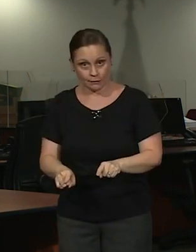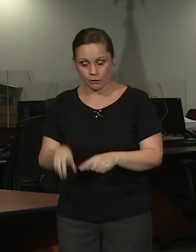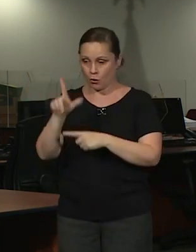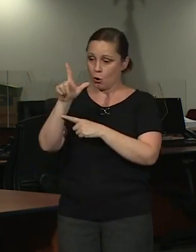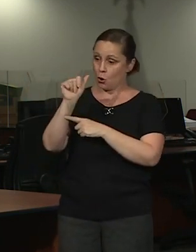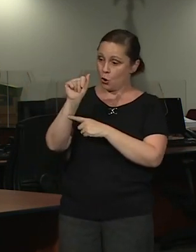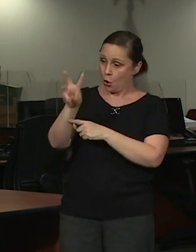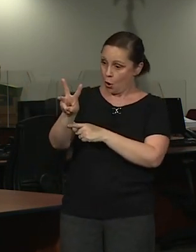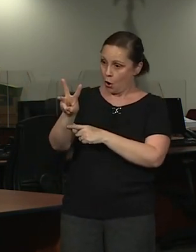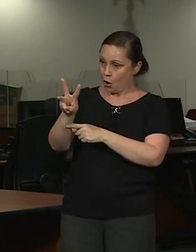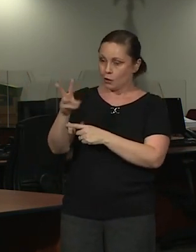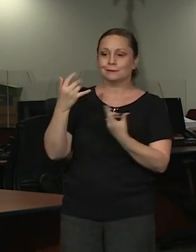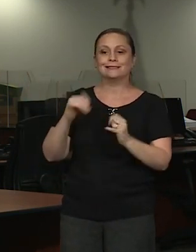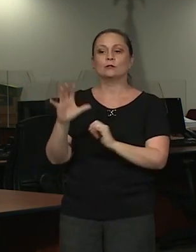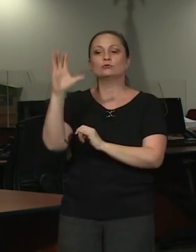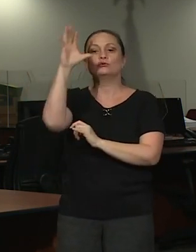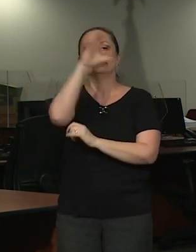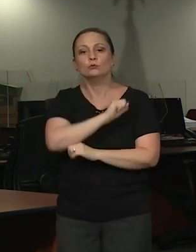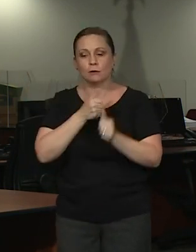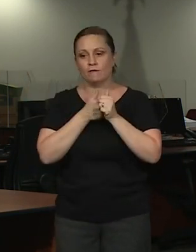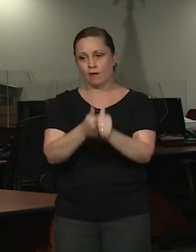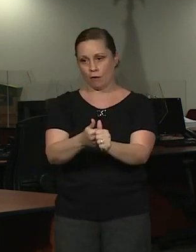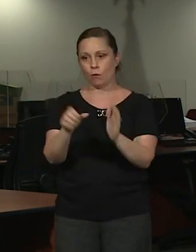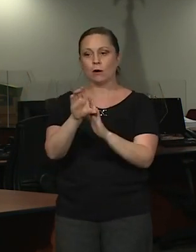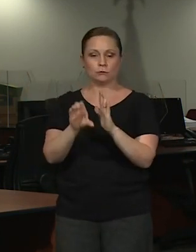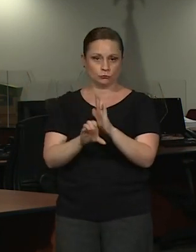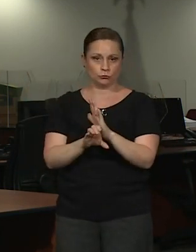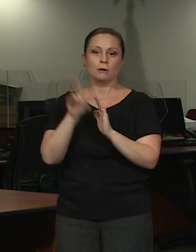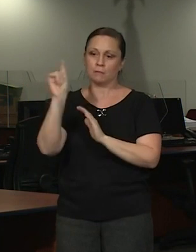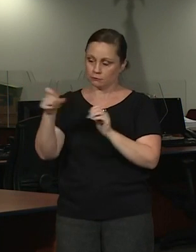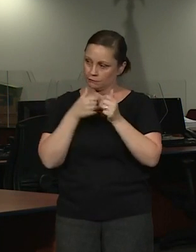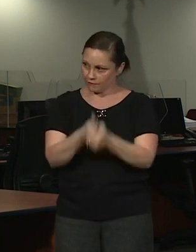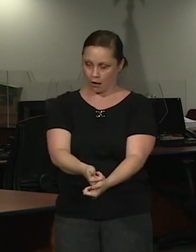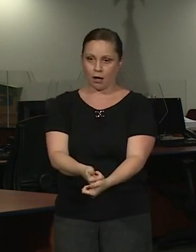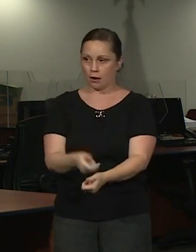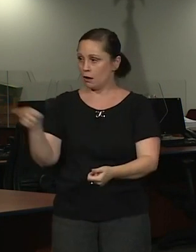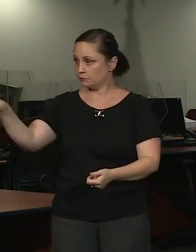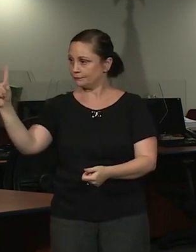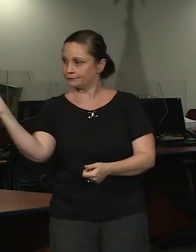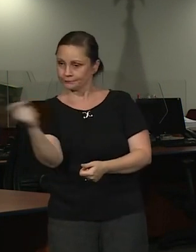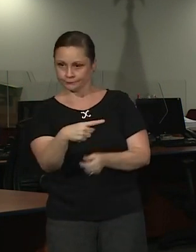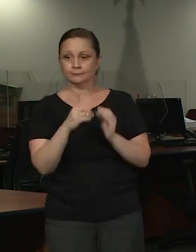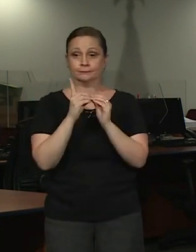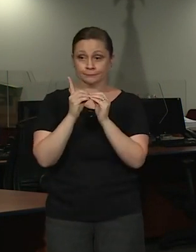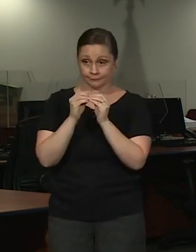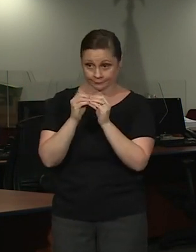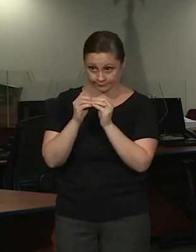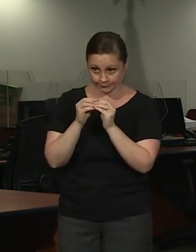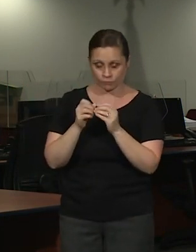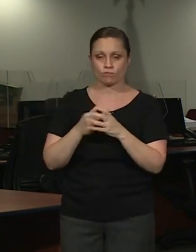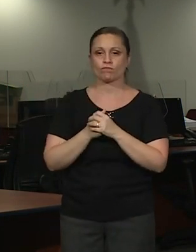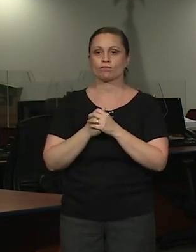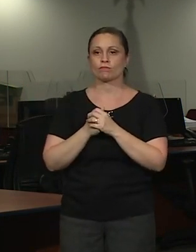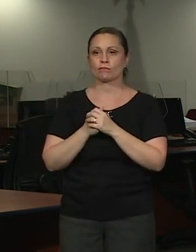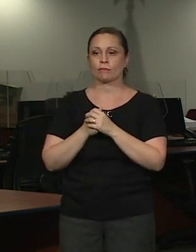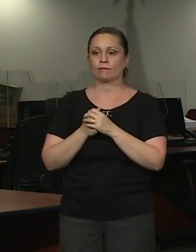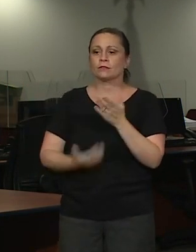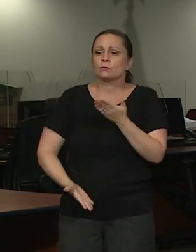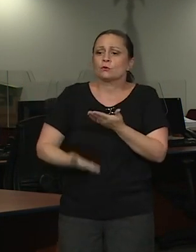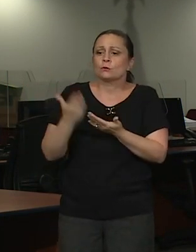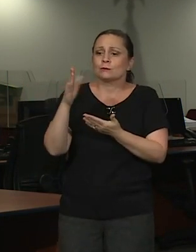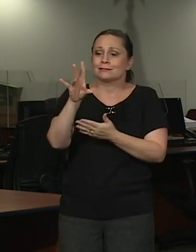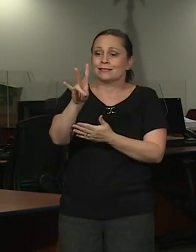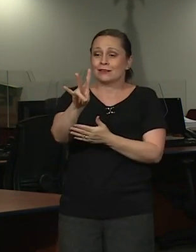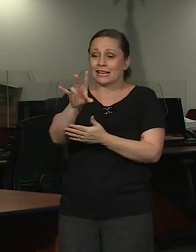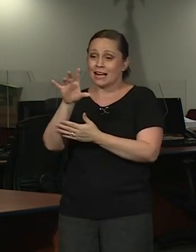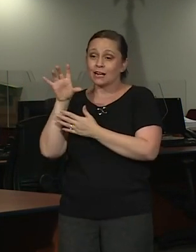be constitutional and should be enforced. Governor, one more. You have almost 700 dead